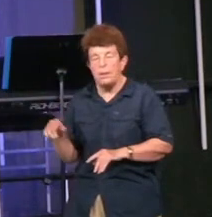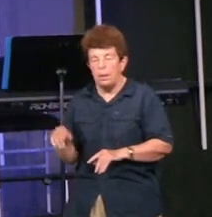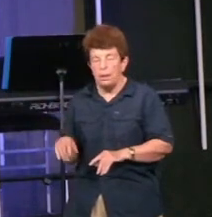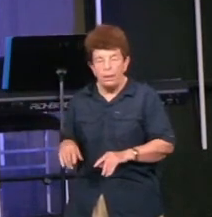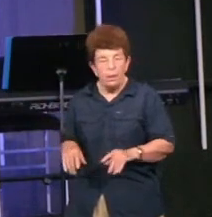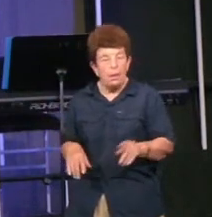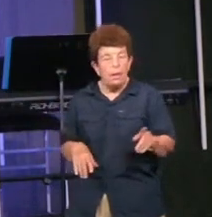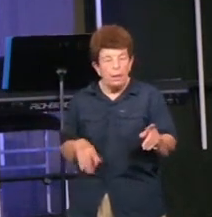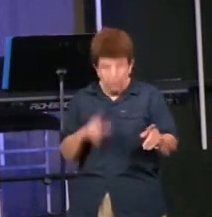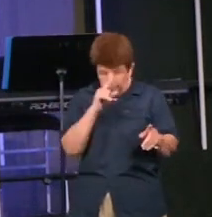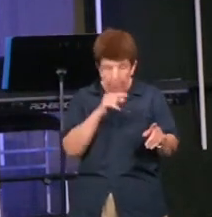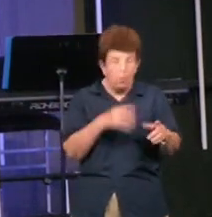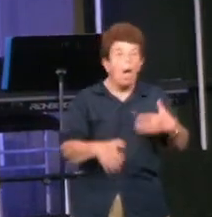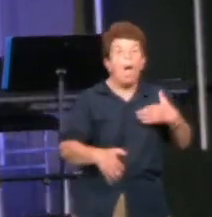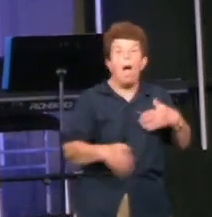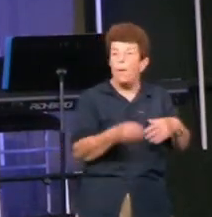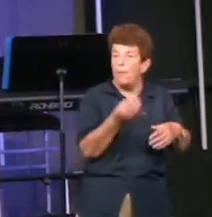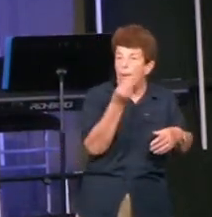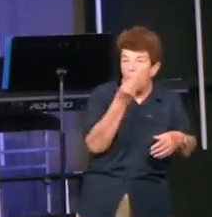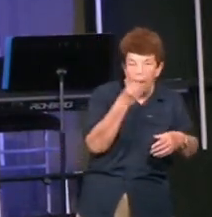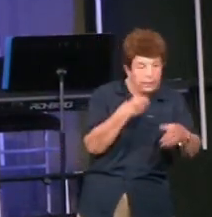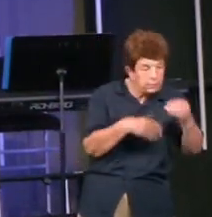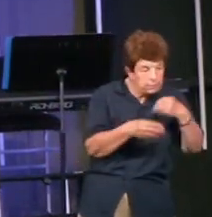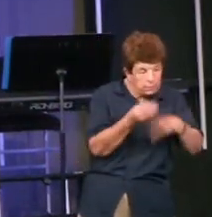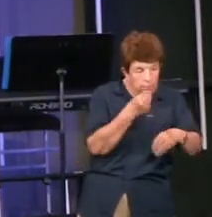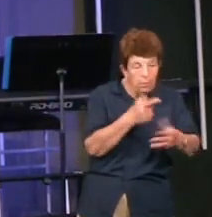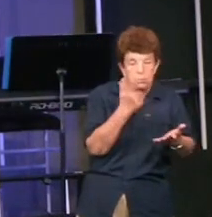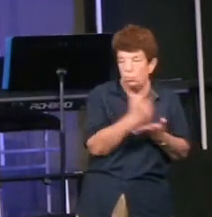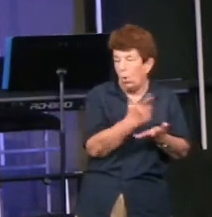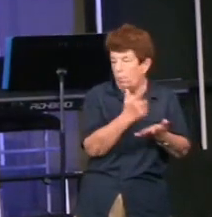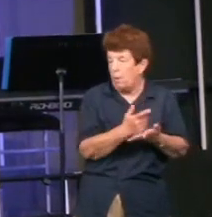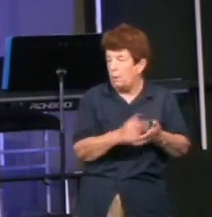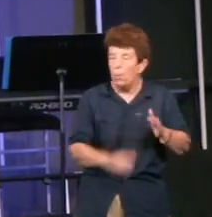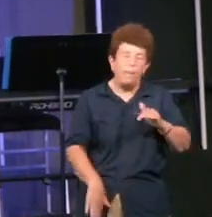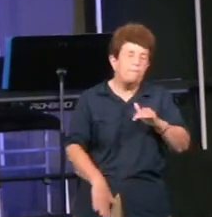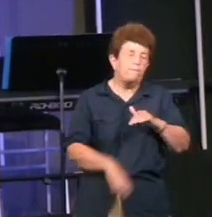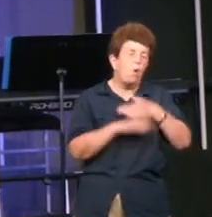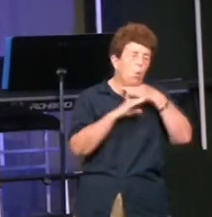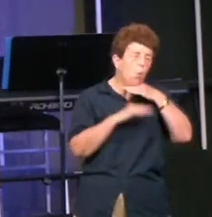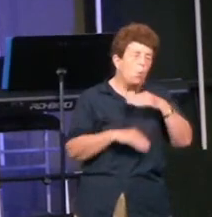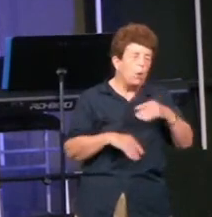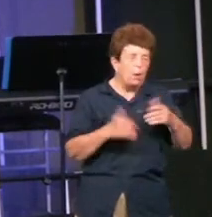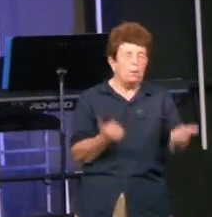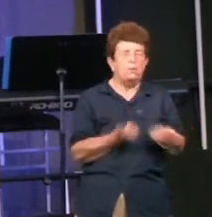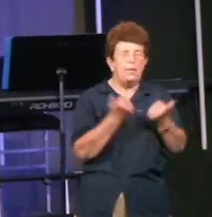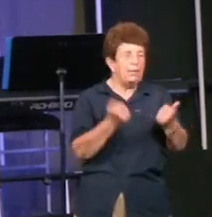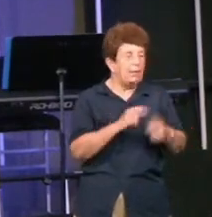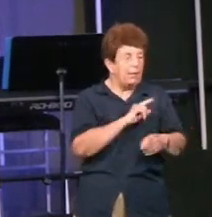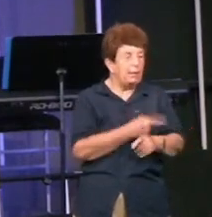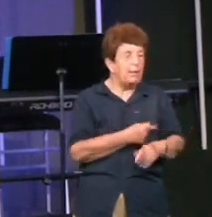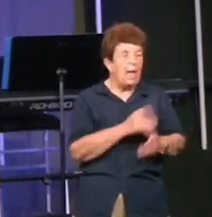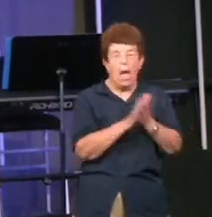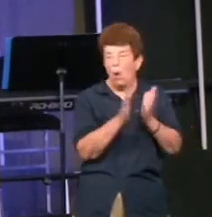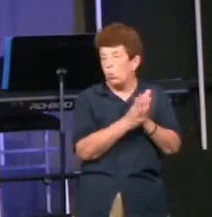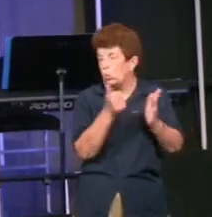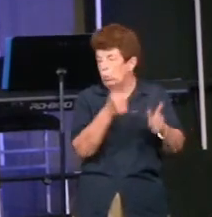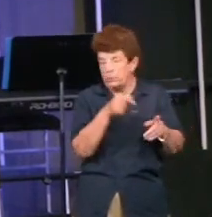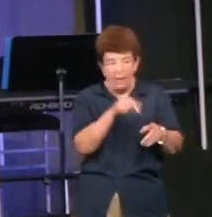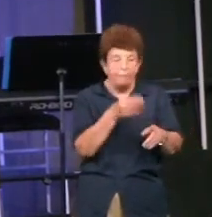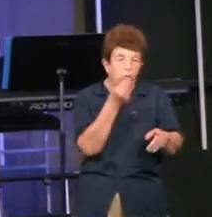crowd, they were hyped. They were like, we've just eaten so much. We're full, we're energized. How good was